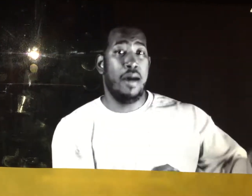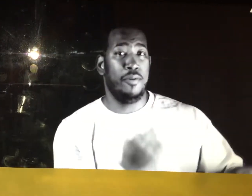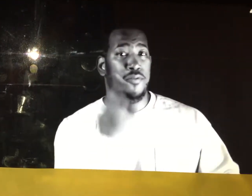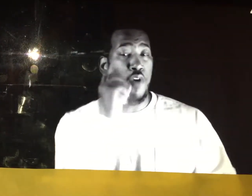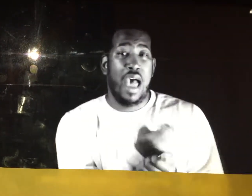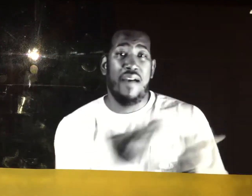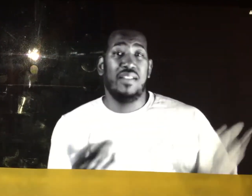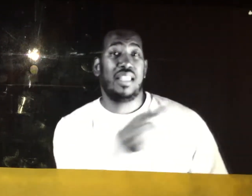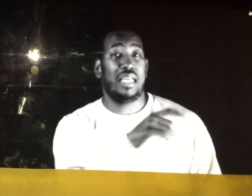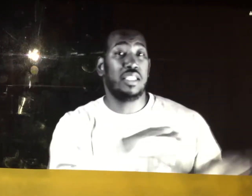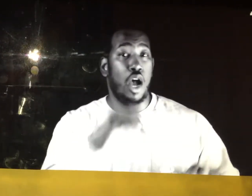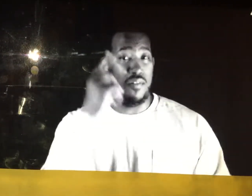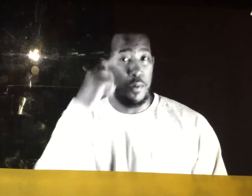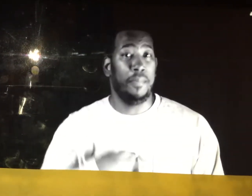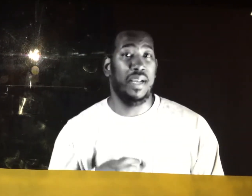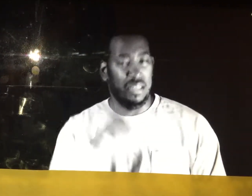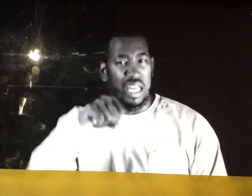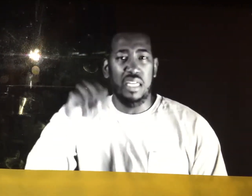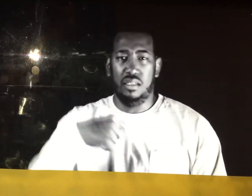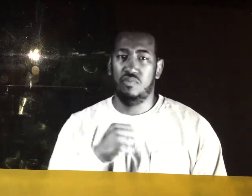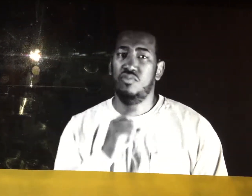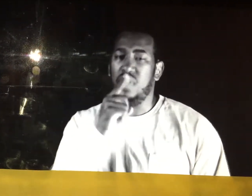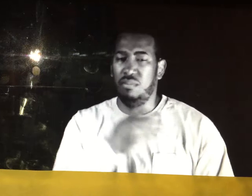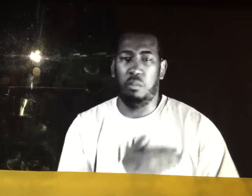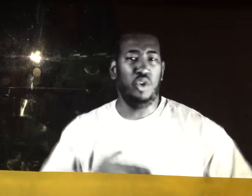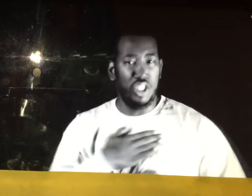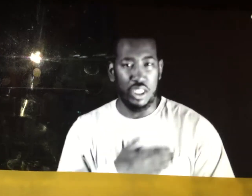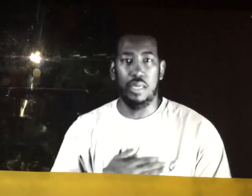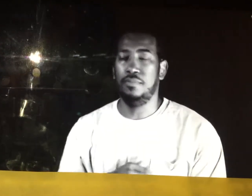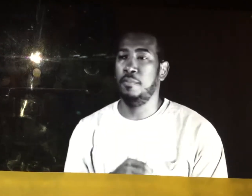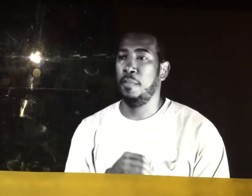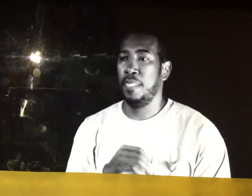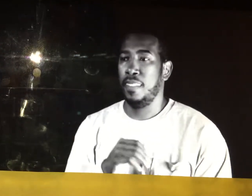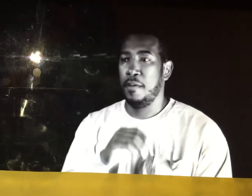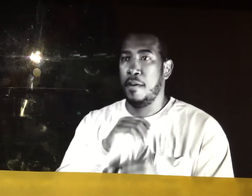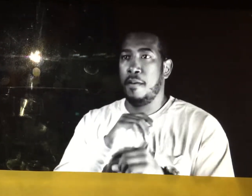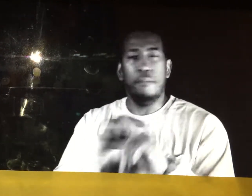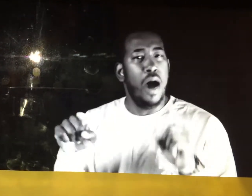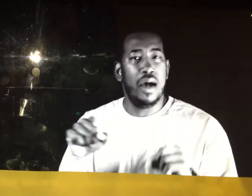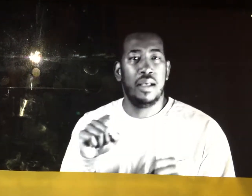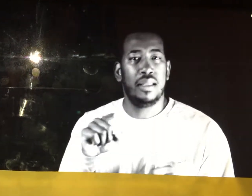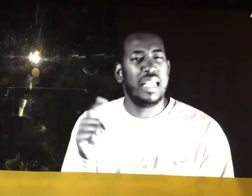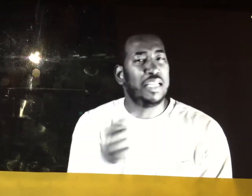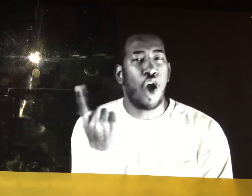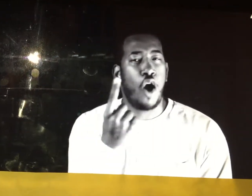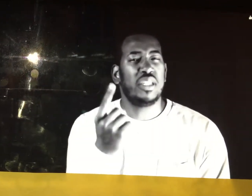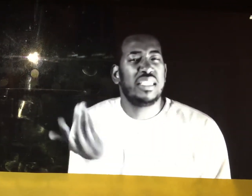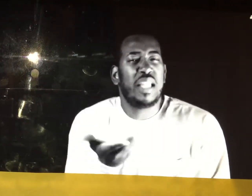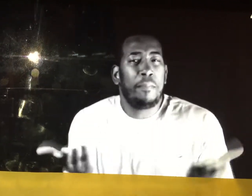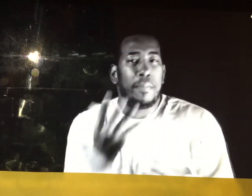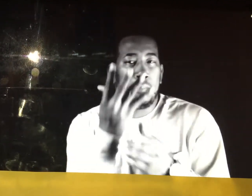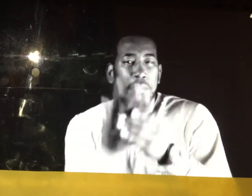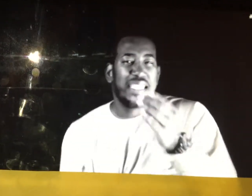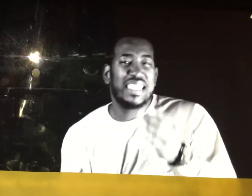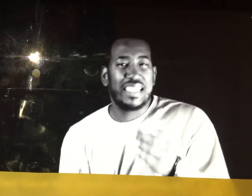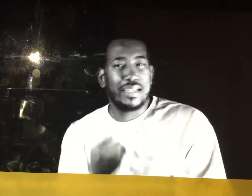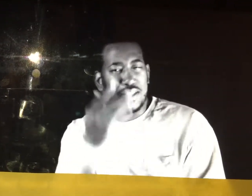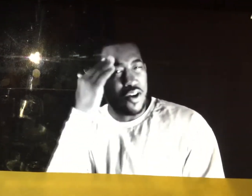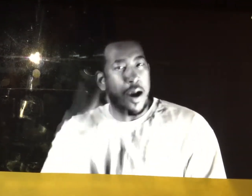And I'm very grateful for my family. They do everything for me. I really do appreciate that. But there's always been